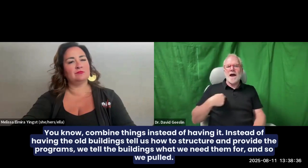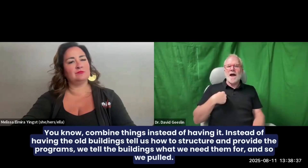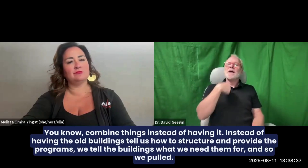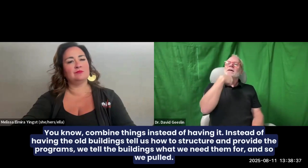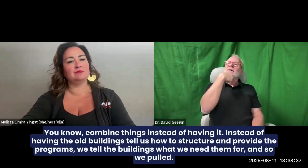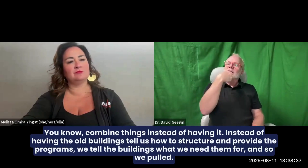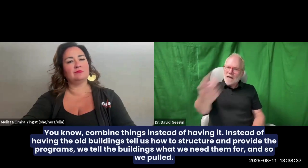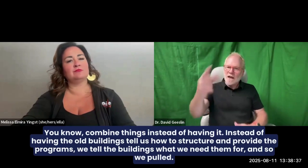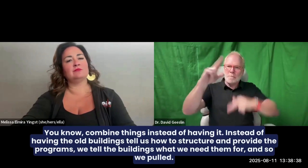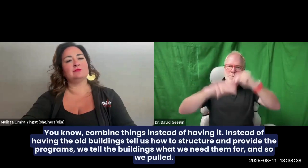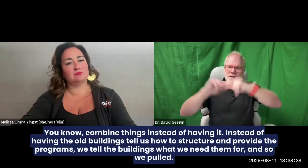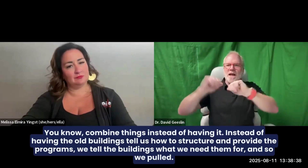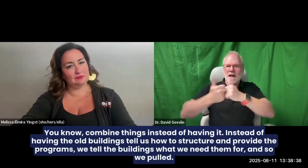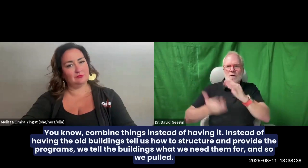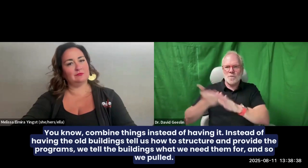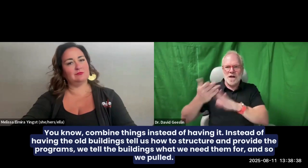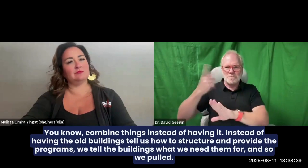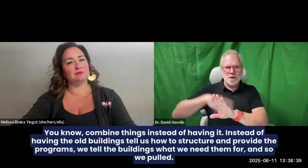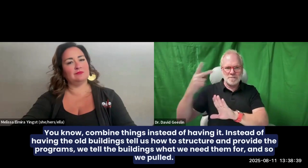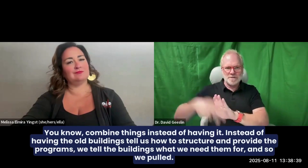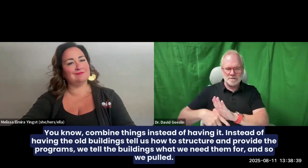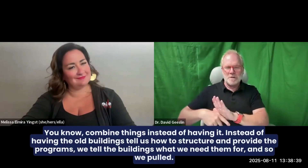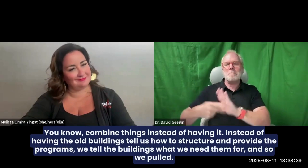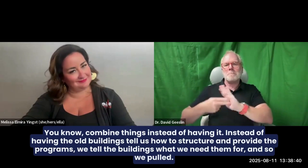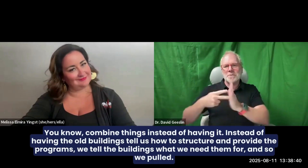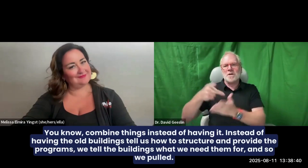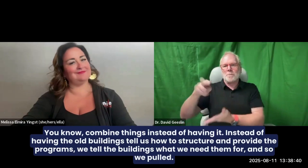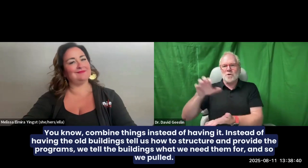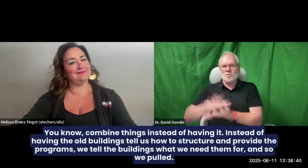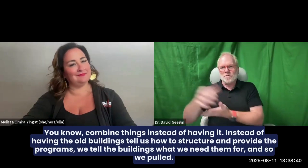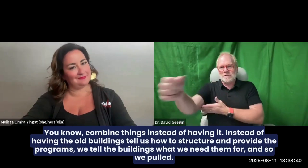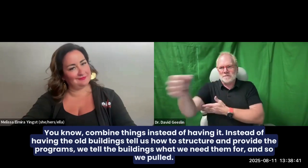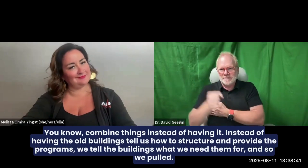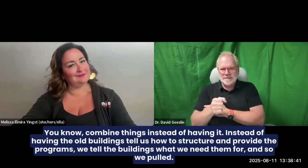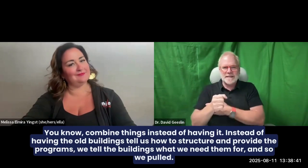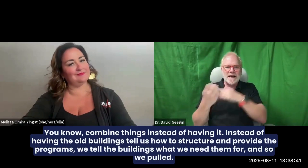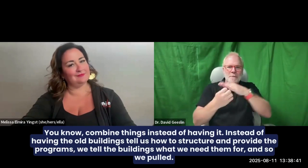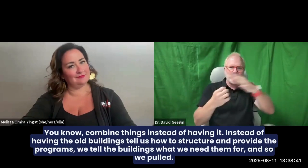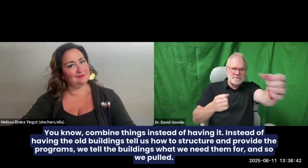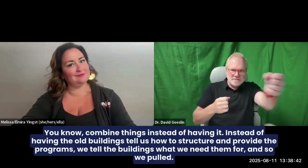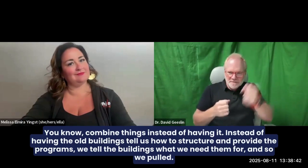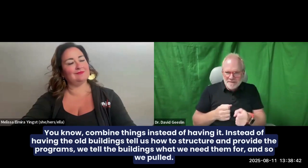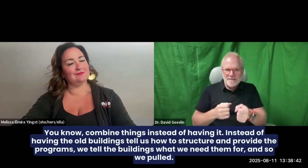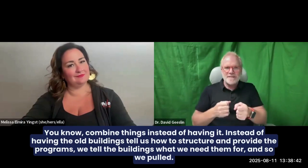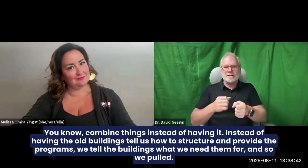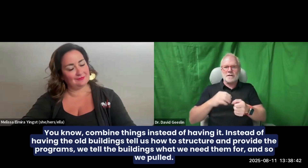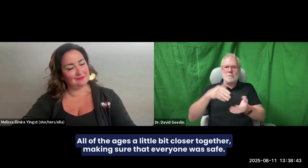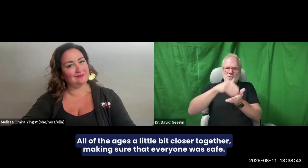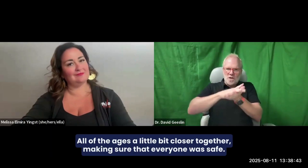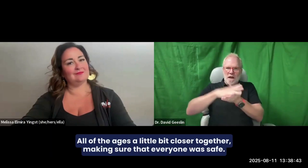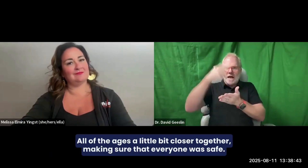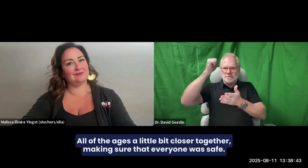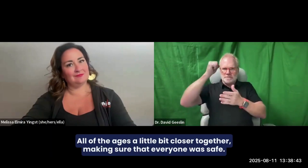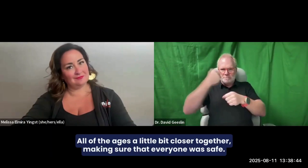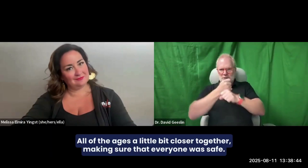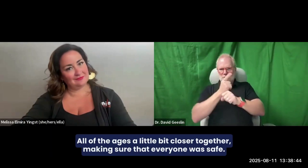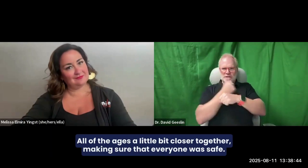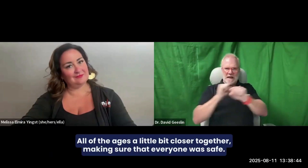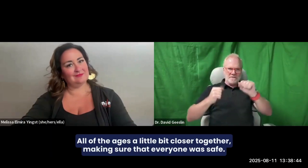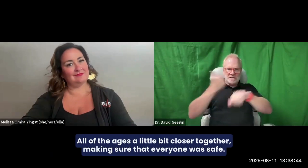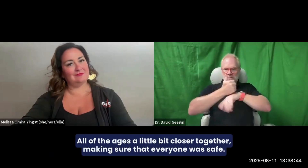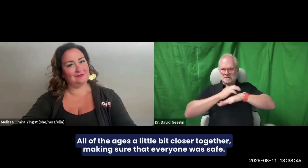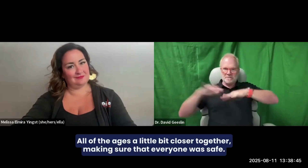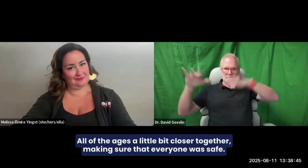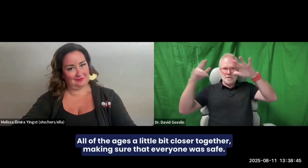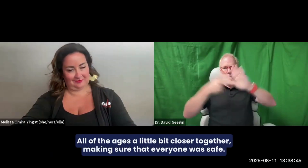buildings tell us how to structure and provide the programs. We tell the buildings what we need them for, and so we pulled all of the